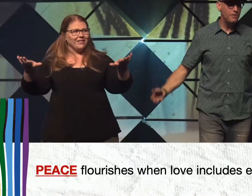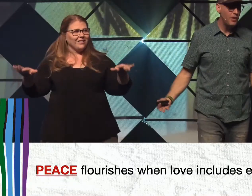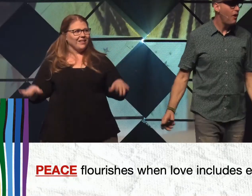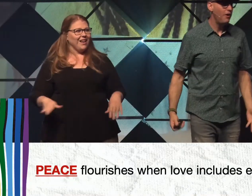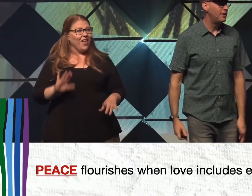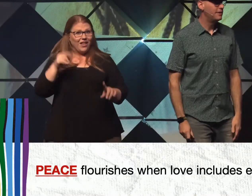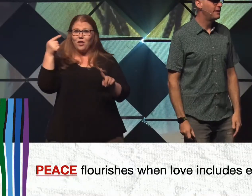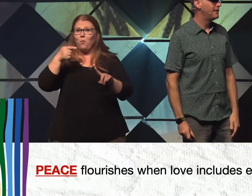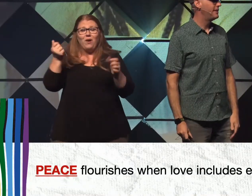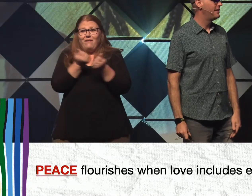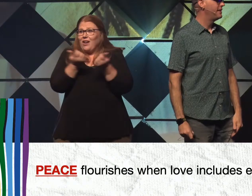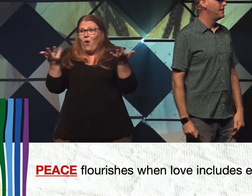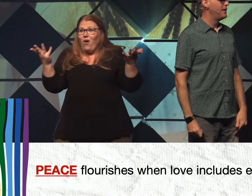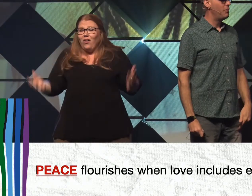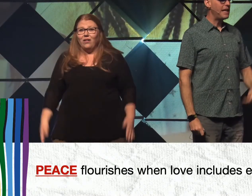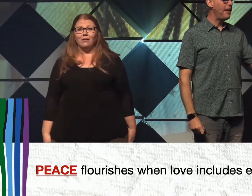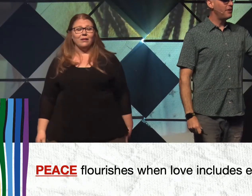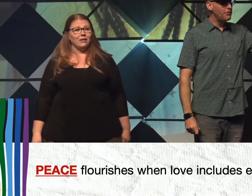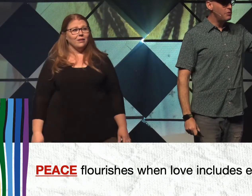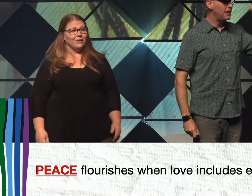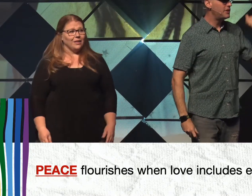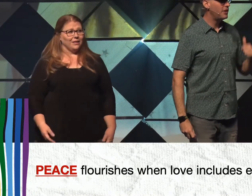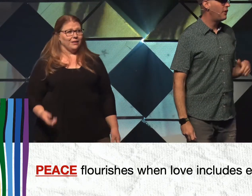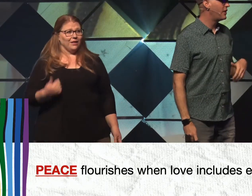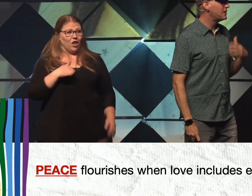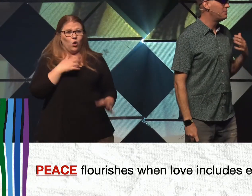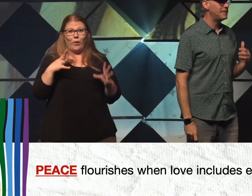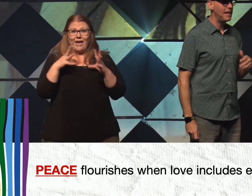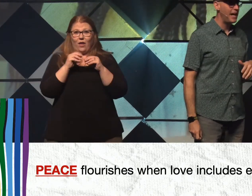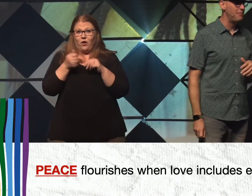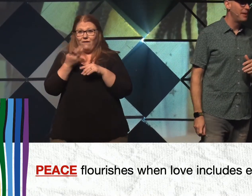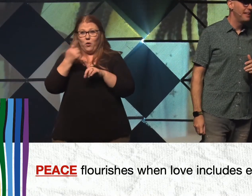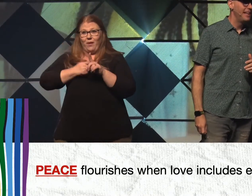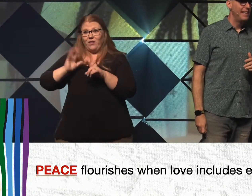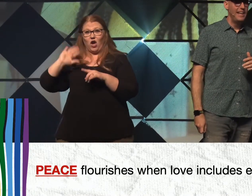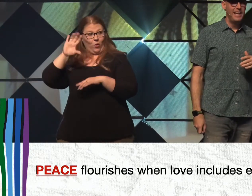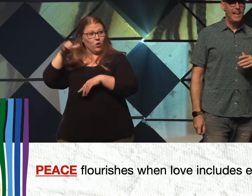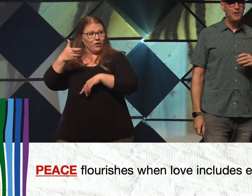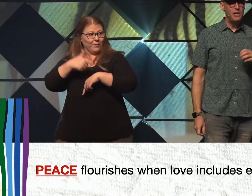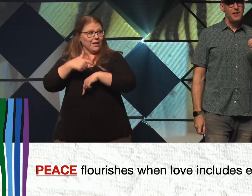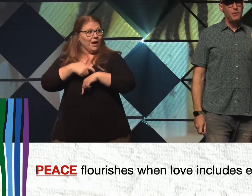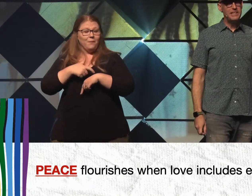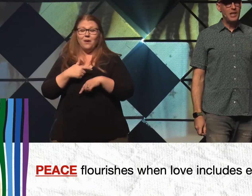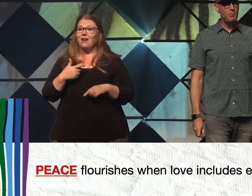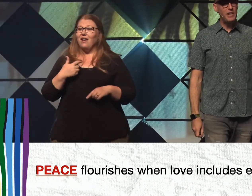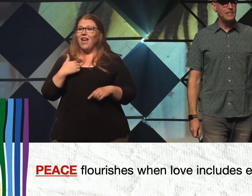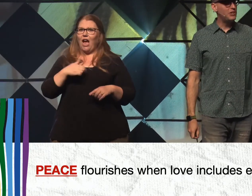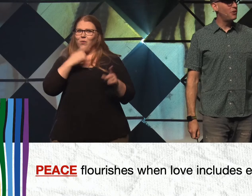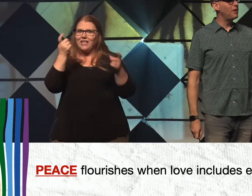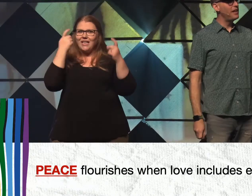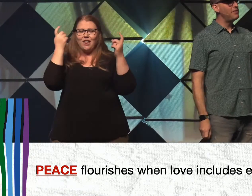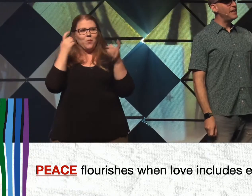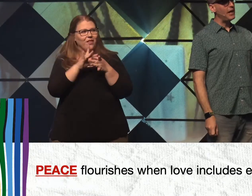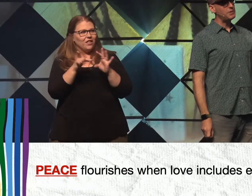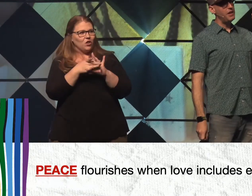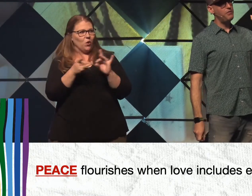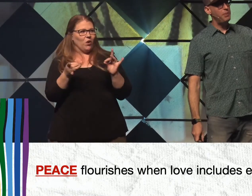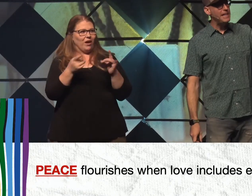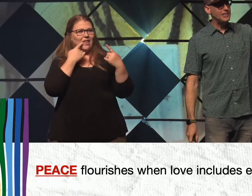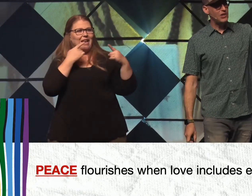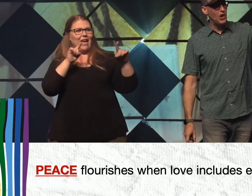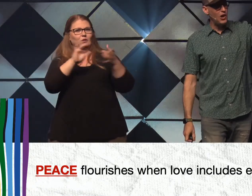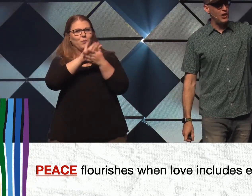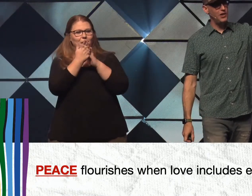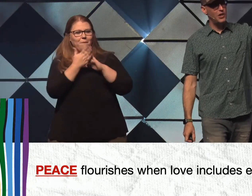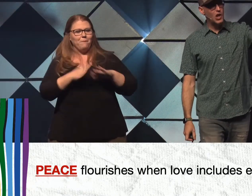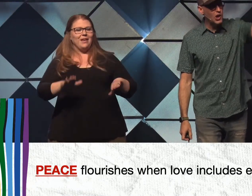point of it all. We gathered a few months ago at Christmas time, And we celebrated the story of the announcement of